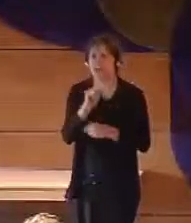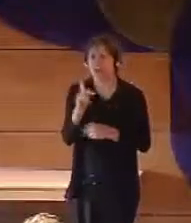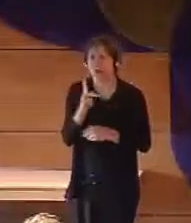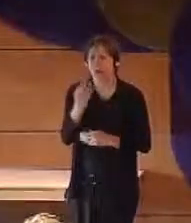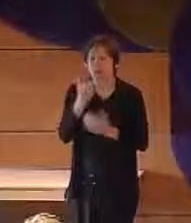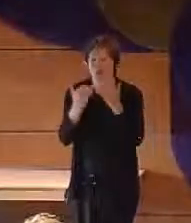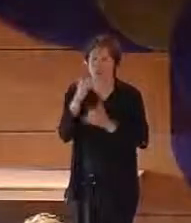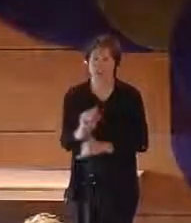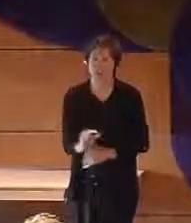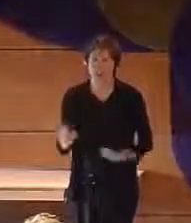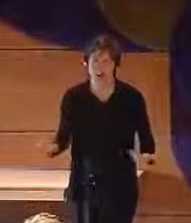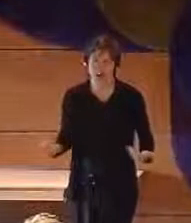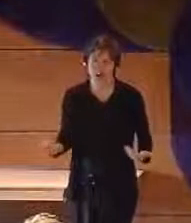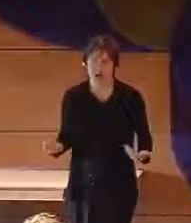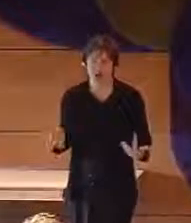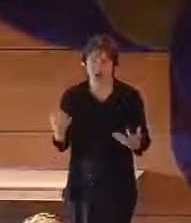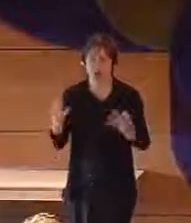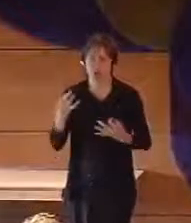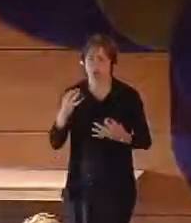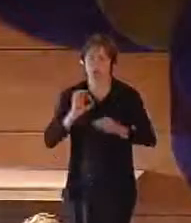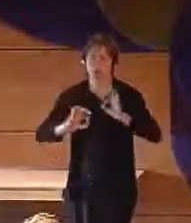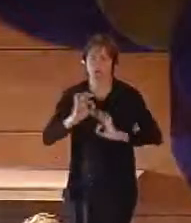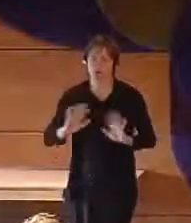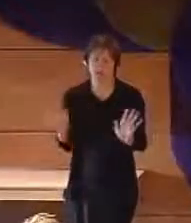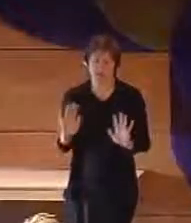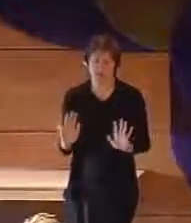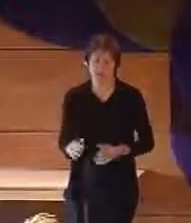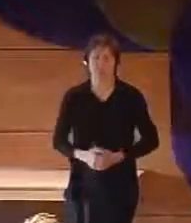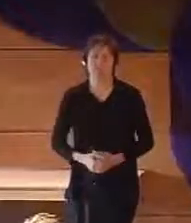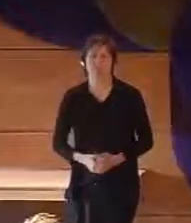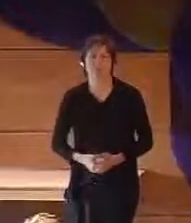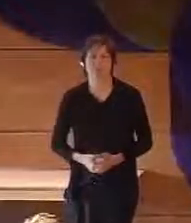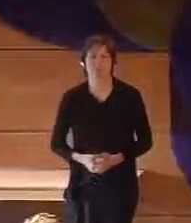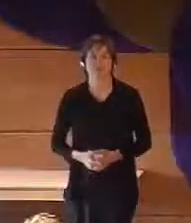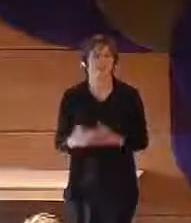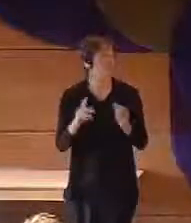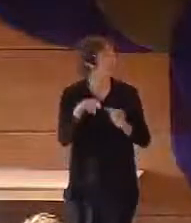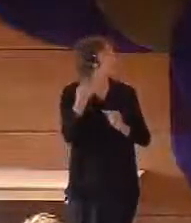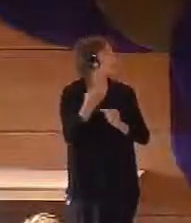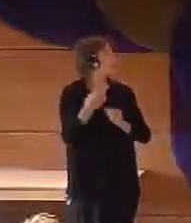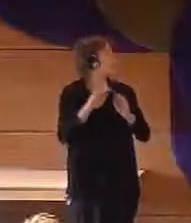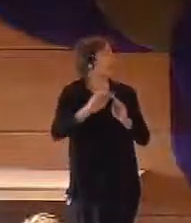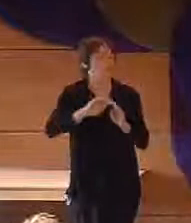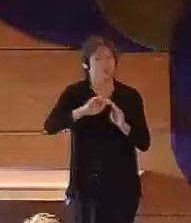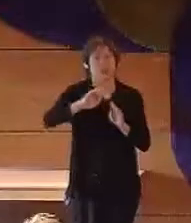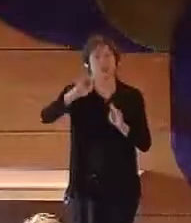Throughout childhood, they grow relatively steadily, and we know in children with CHARGE that they grow generally quite well.